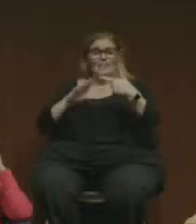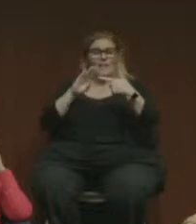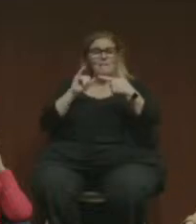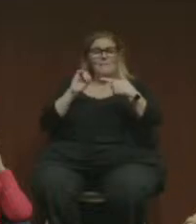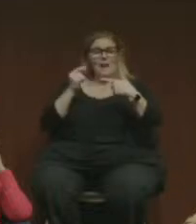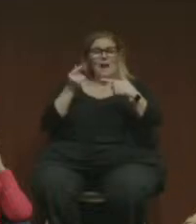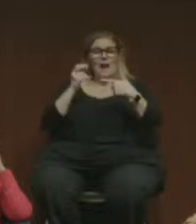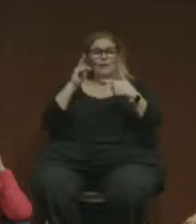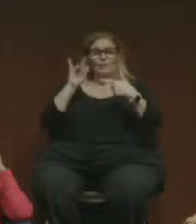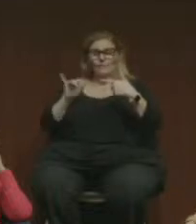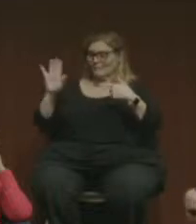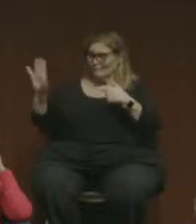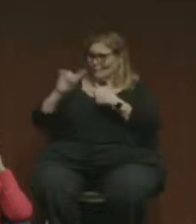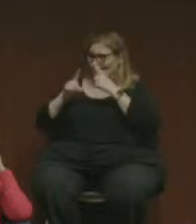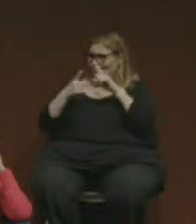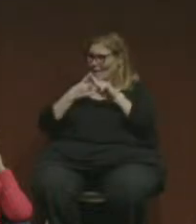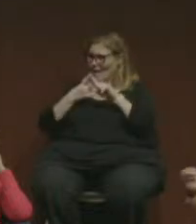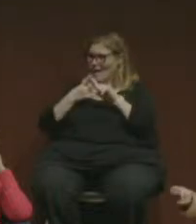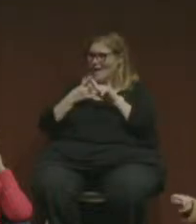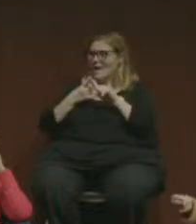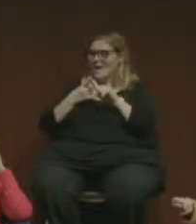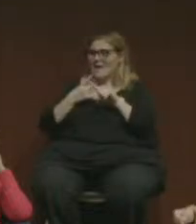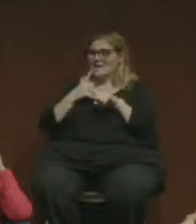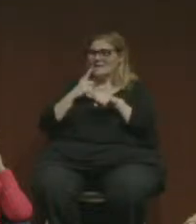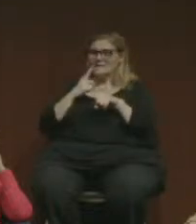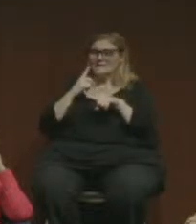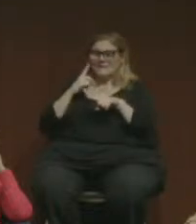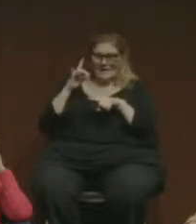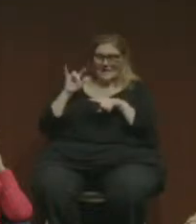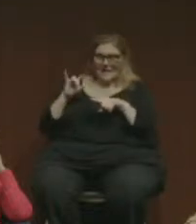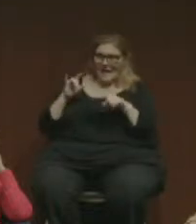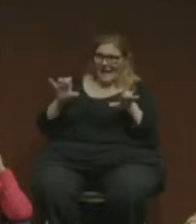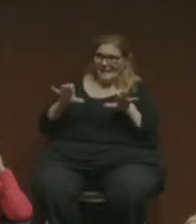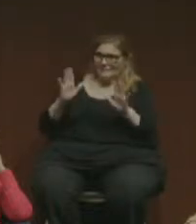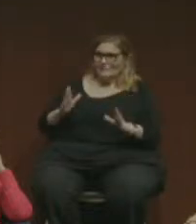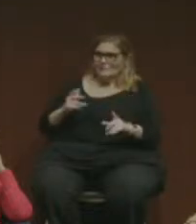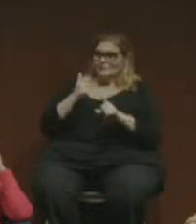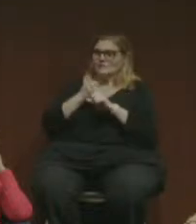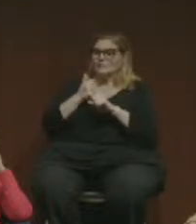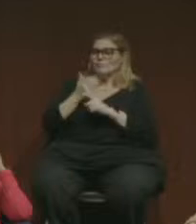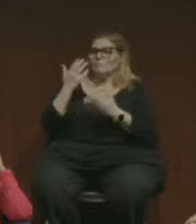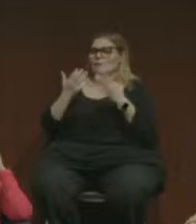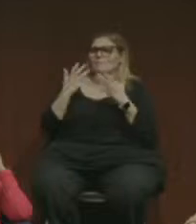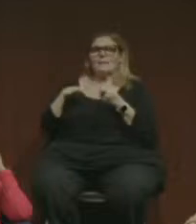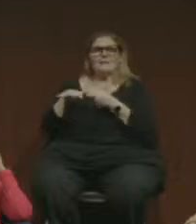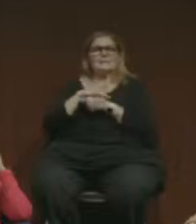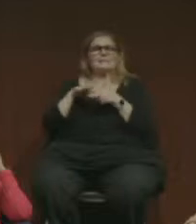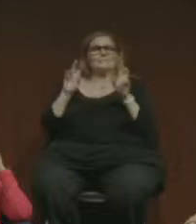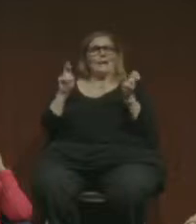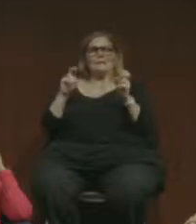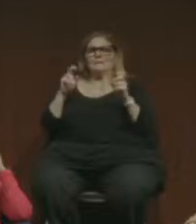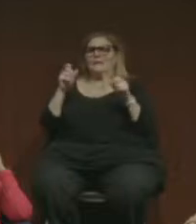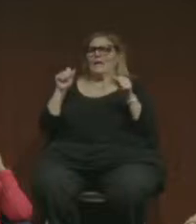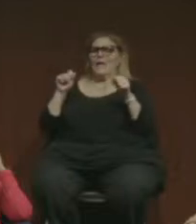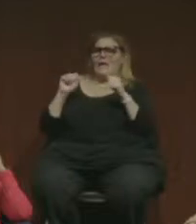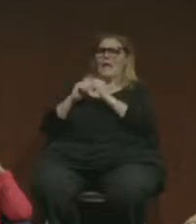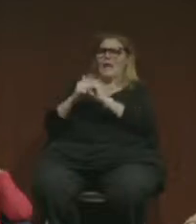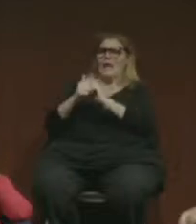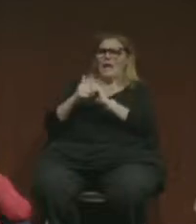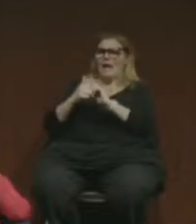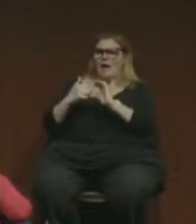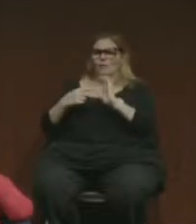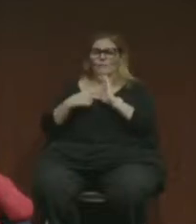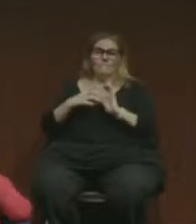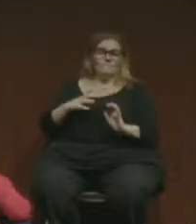request of your friend, informant initially, friend later. So maybe something about spaces of intervention, both formal, informal,